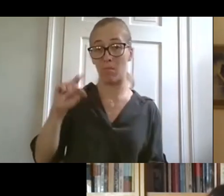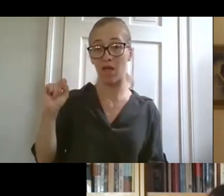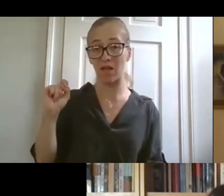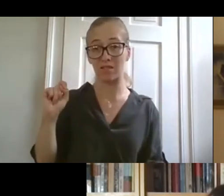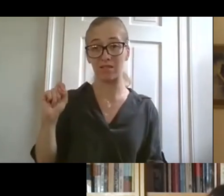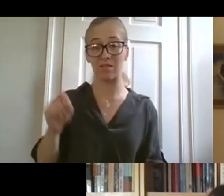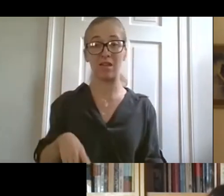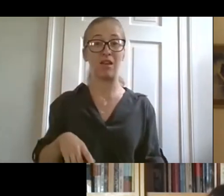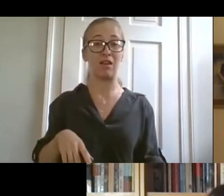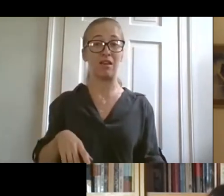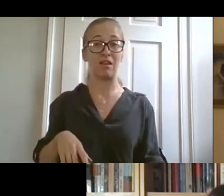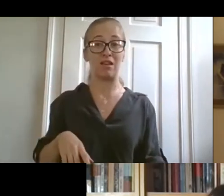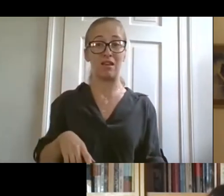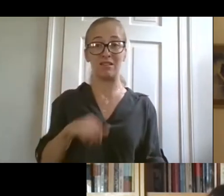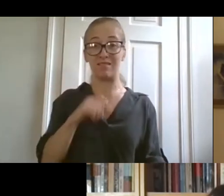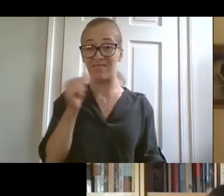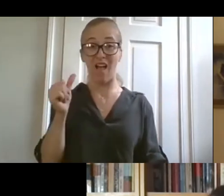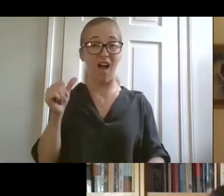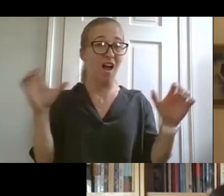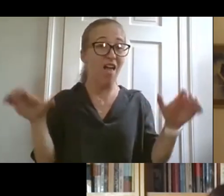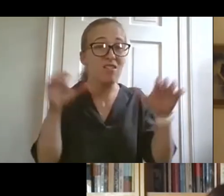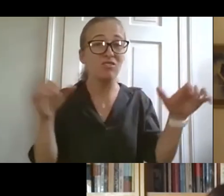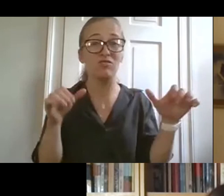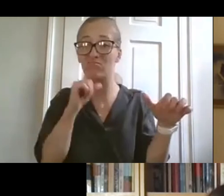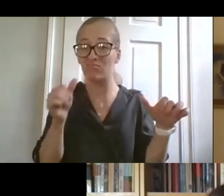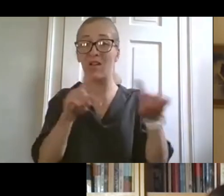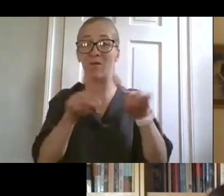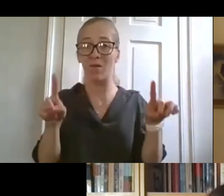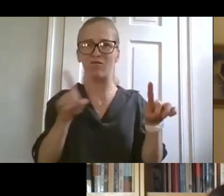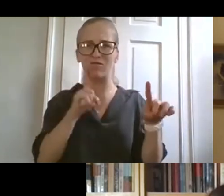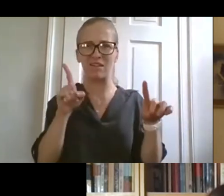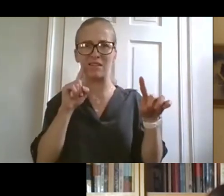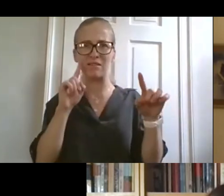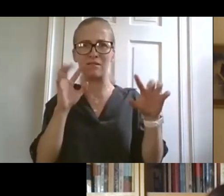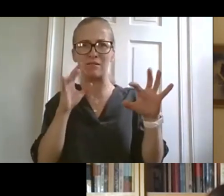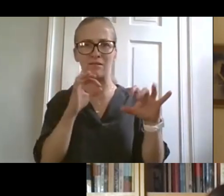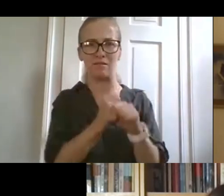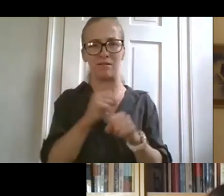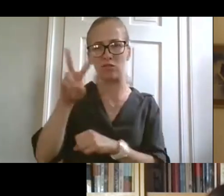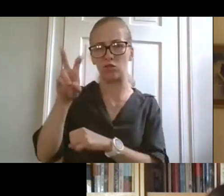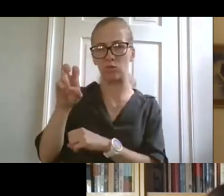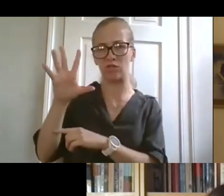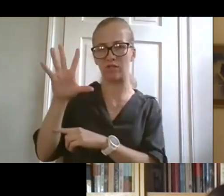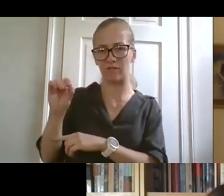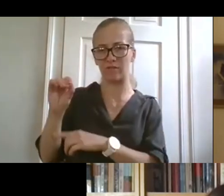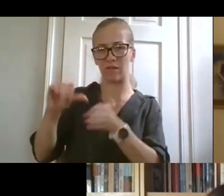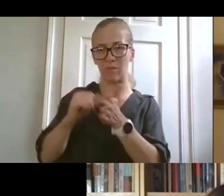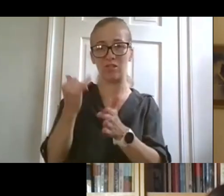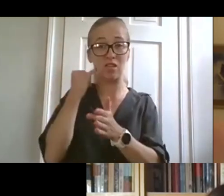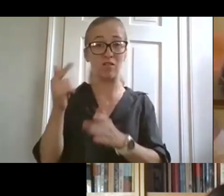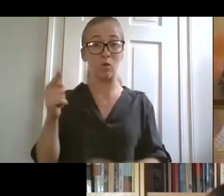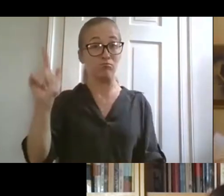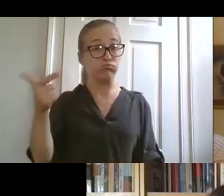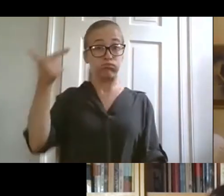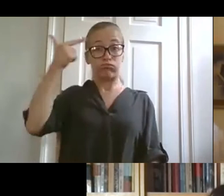or very, very little present tense action. But it is riveting for 250 pages. And if you put a gun to my head and said